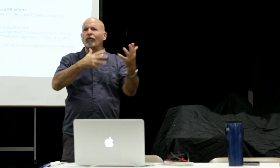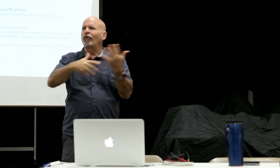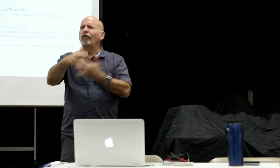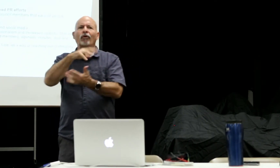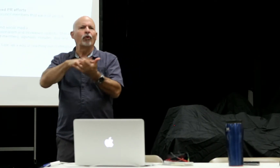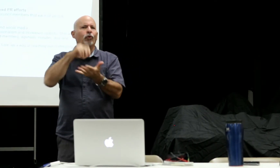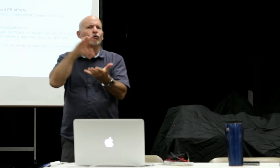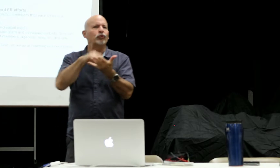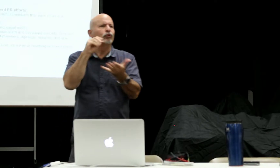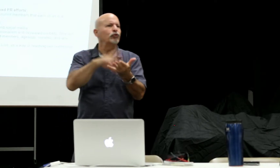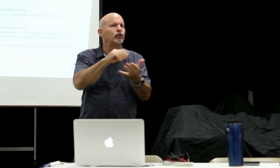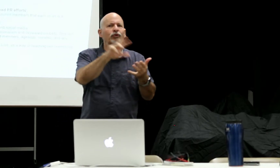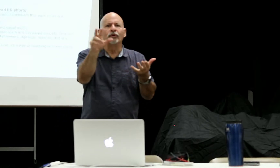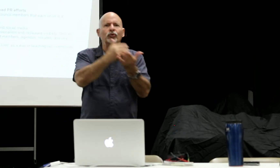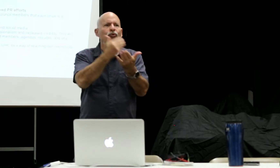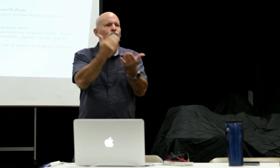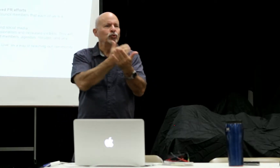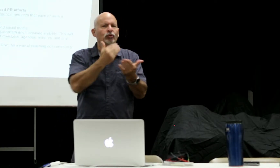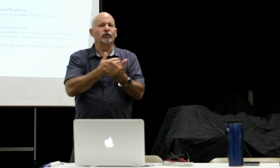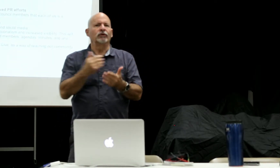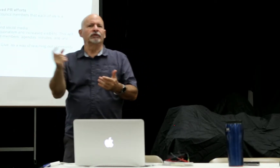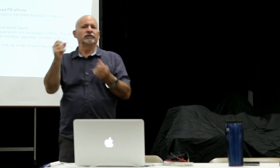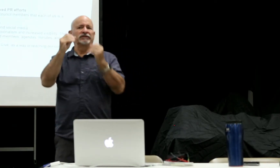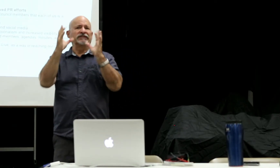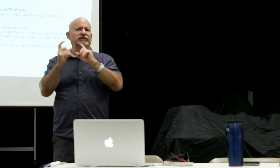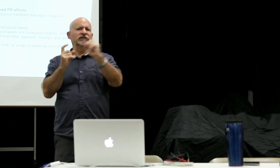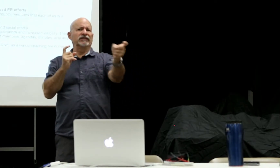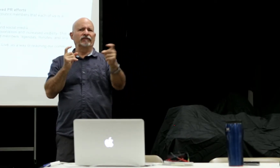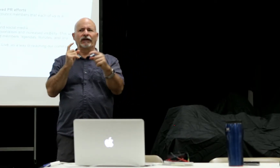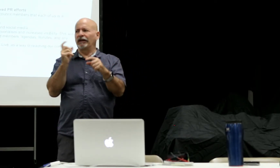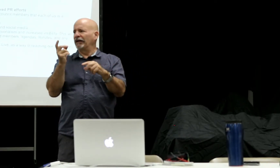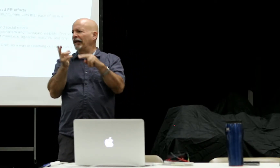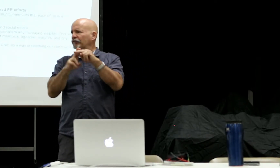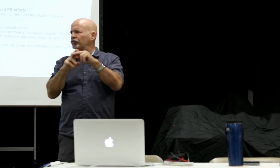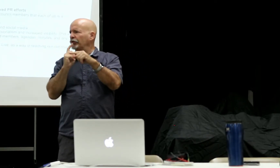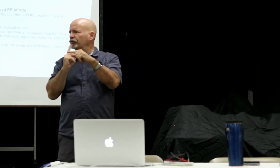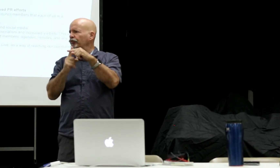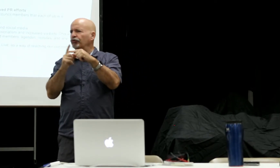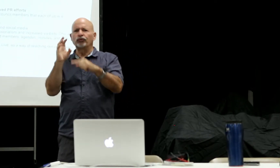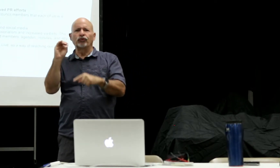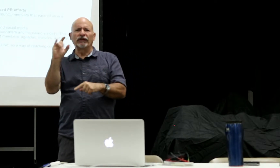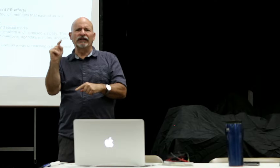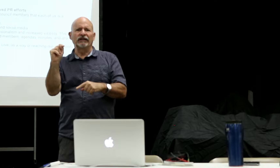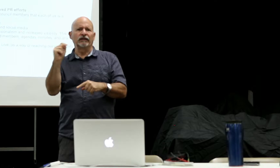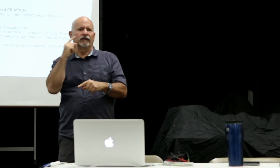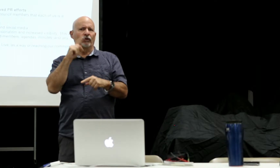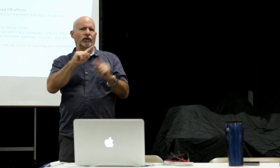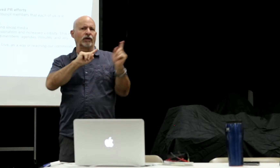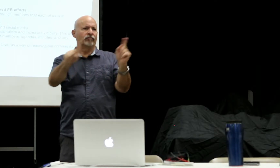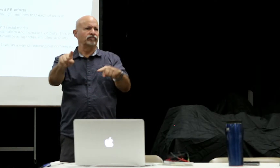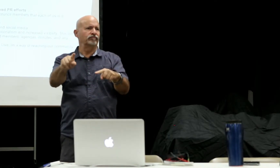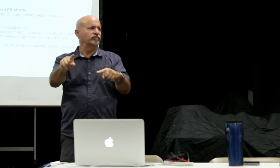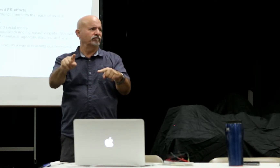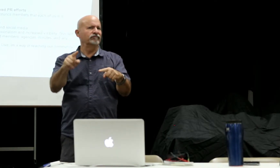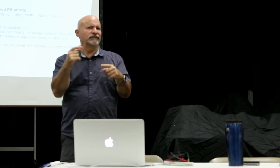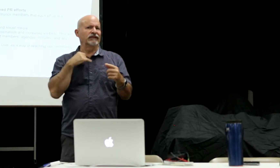of students who attend the event. They're wanting to come and learn, experience something new in the deaf community, and also sometimes they're